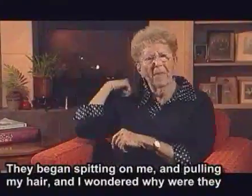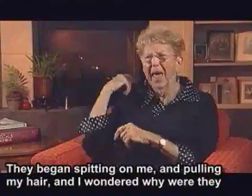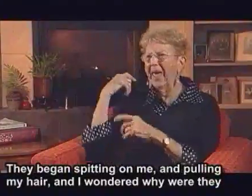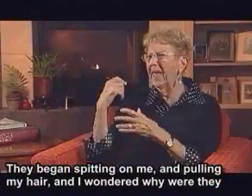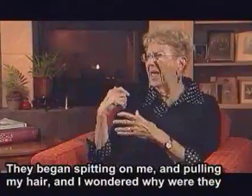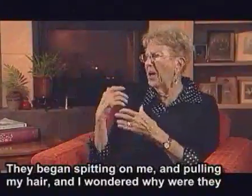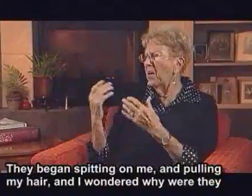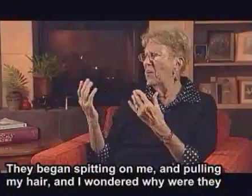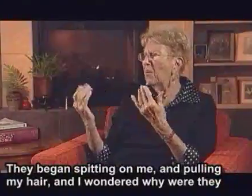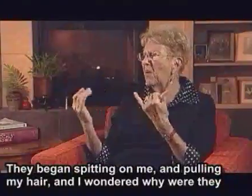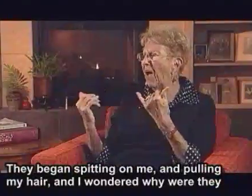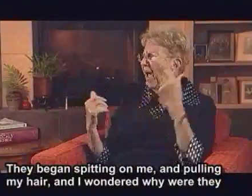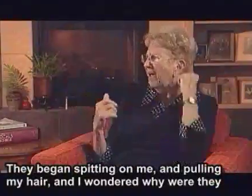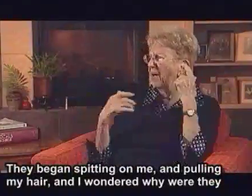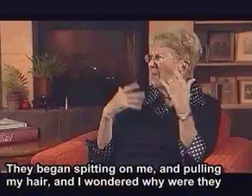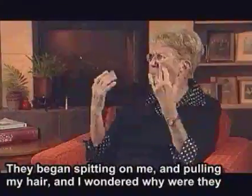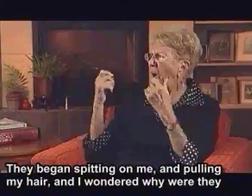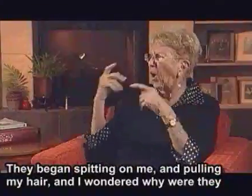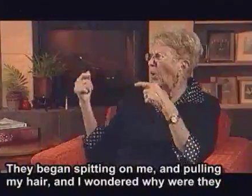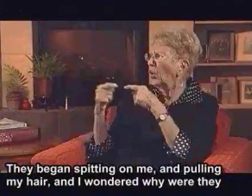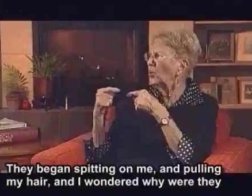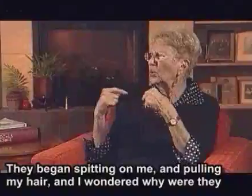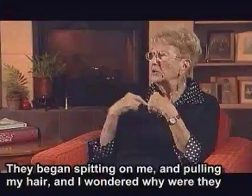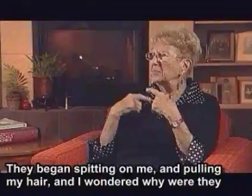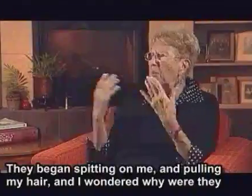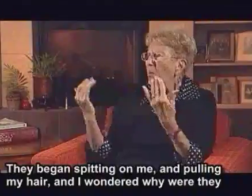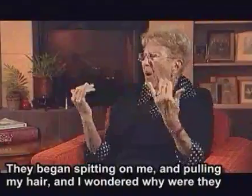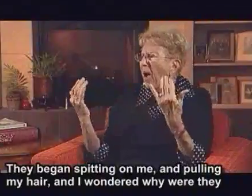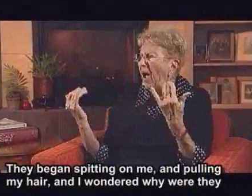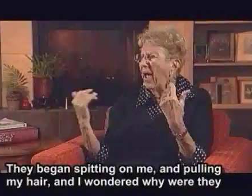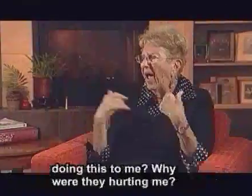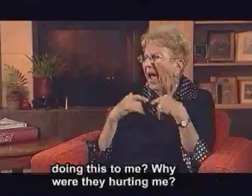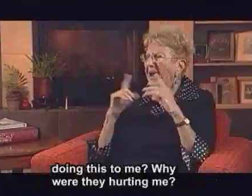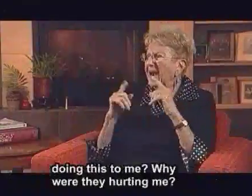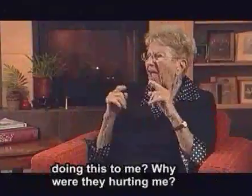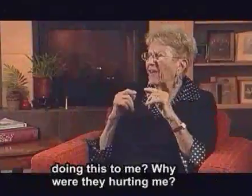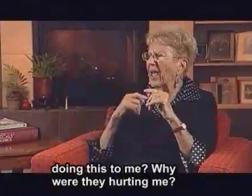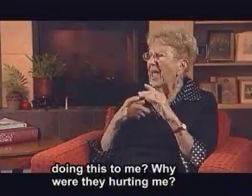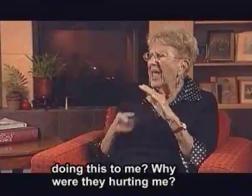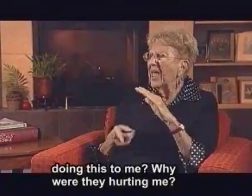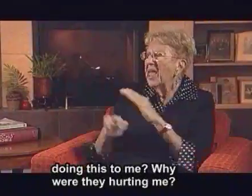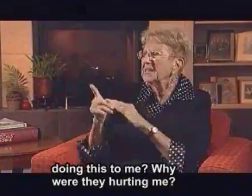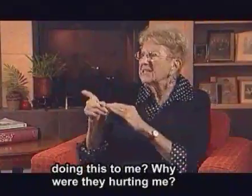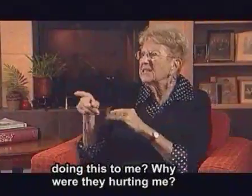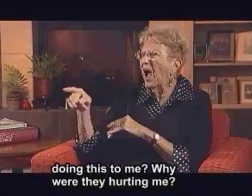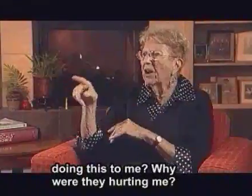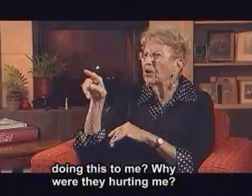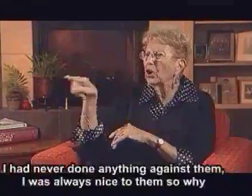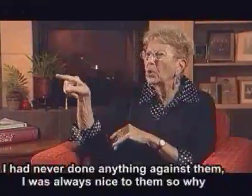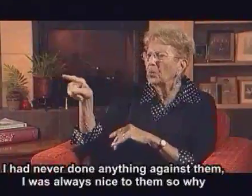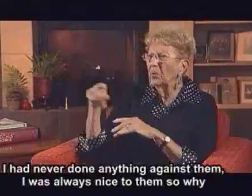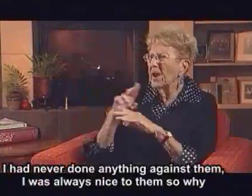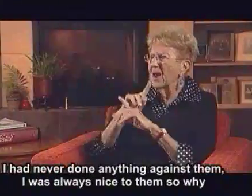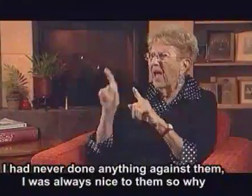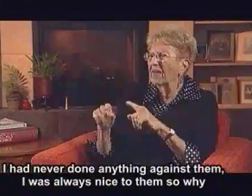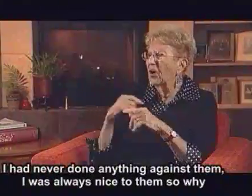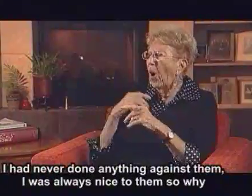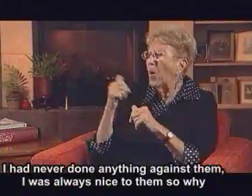pulling my hair. And I wondered why they were doing this to me. Why were they hurting me? I'd never done anything